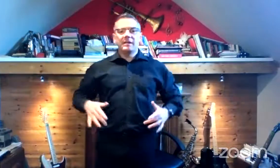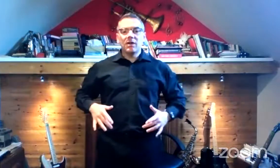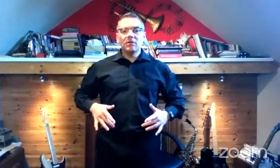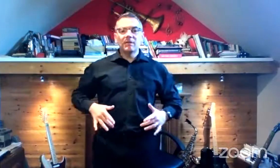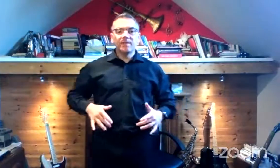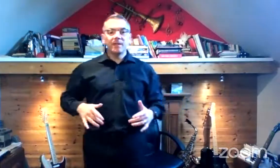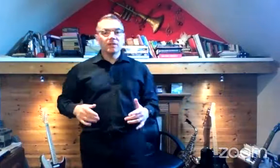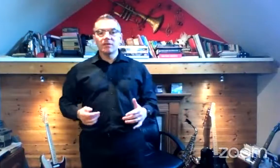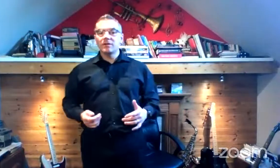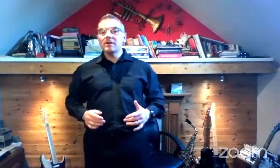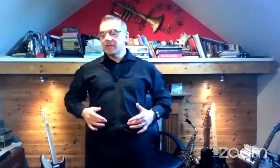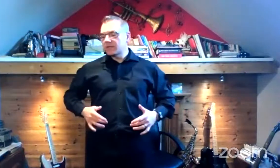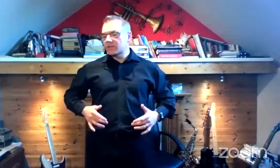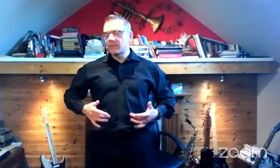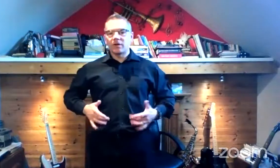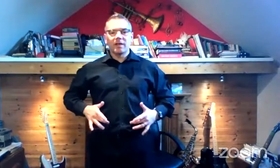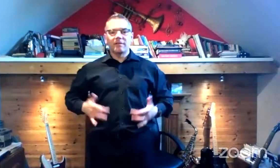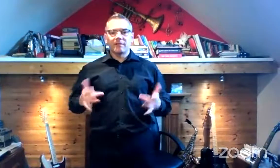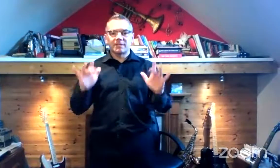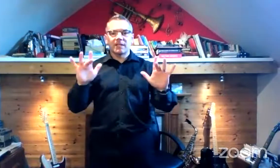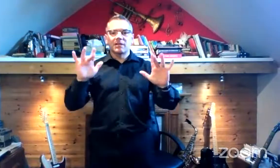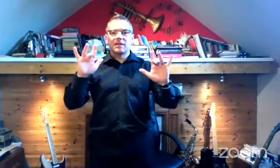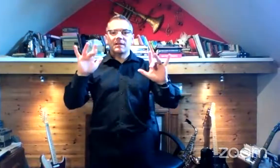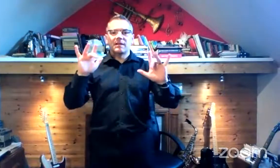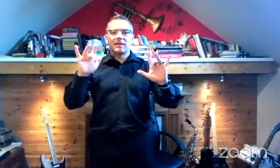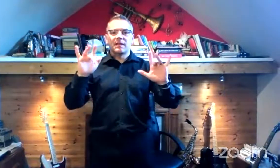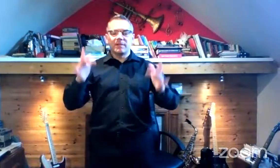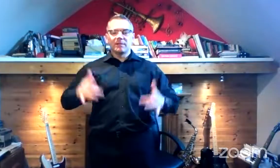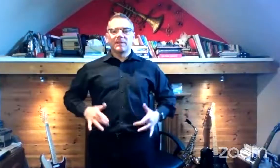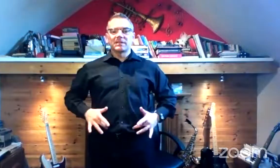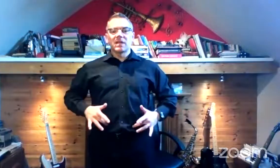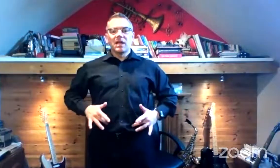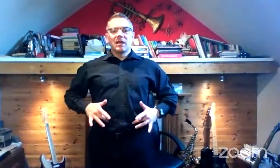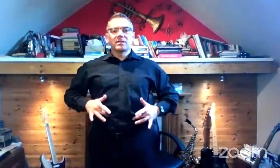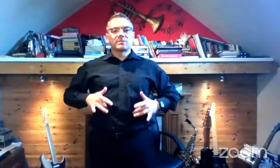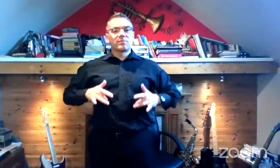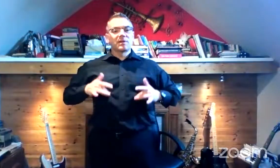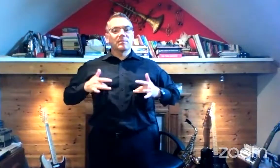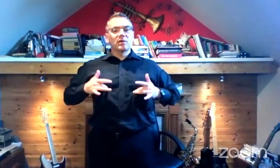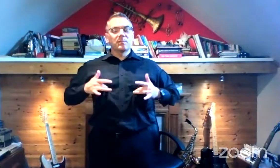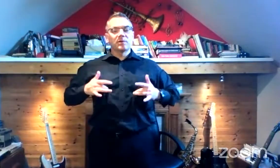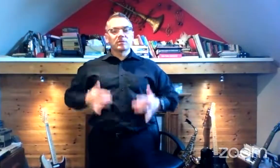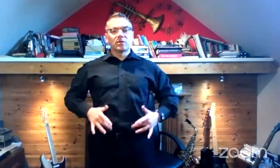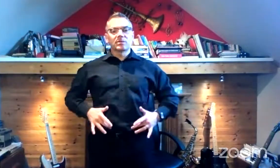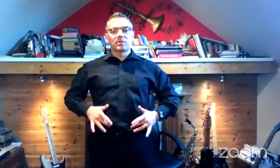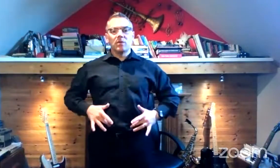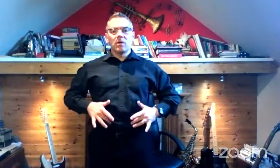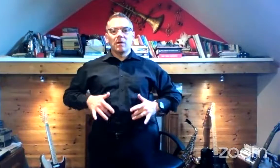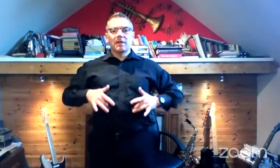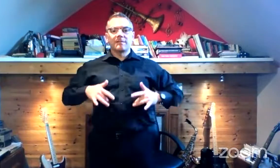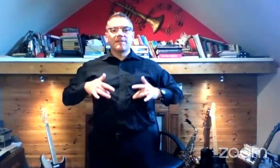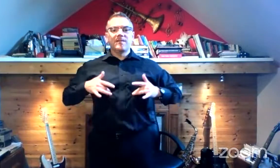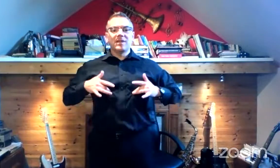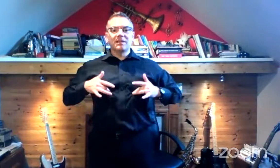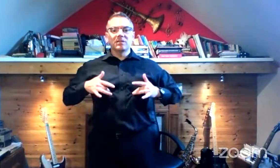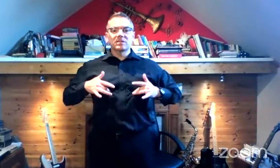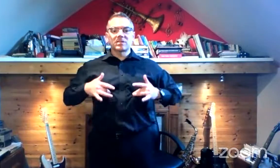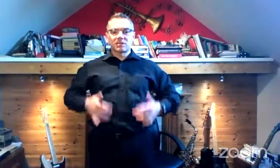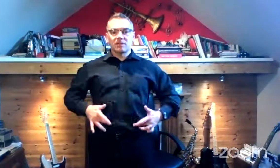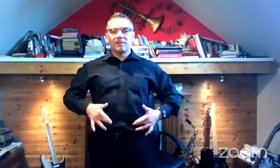And don't it feel good? So we've got, take your middle fingers and just bring them up your torso. It feels, so you need